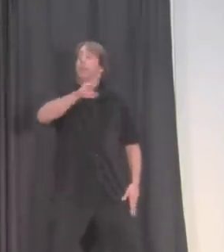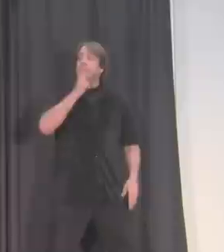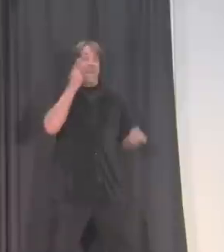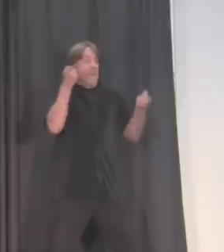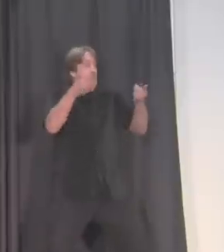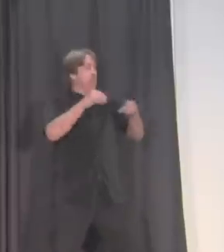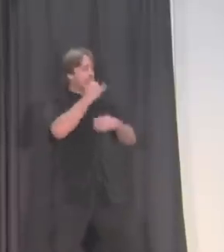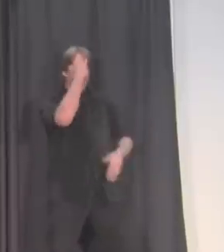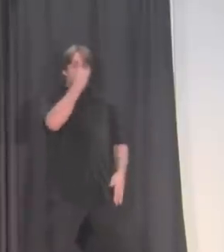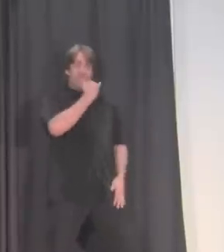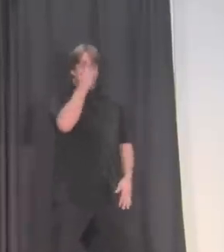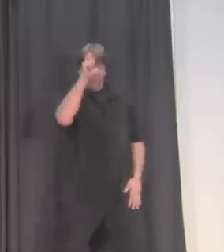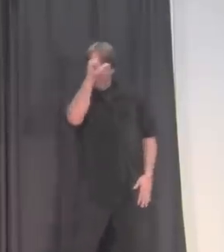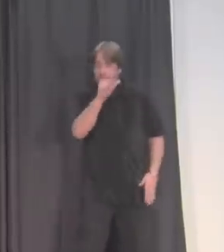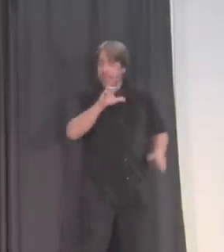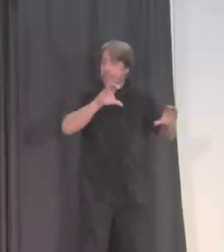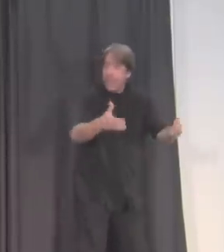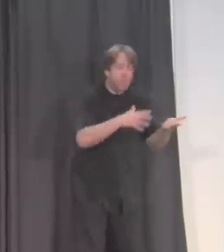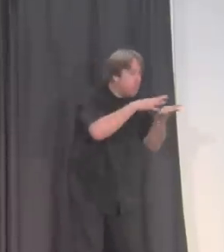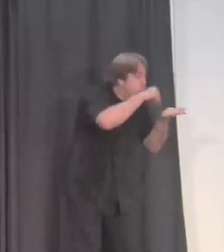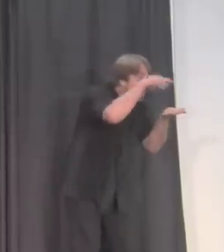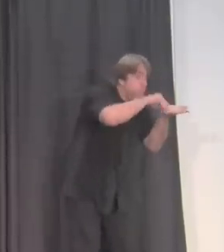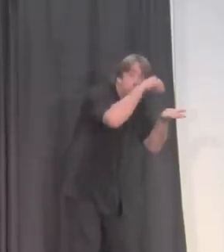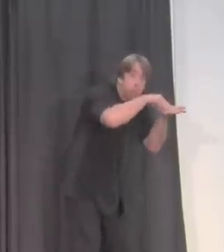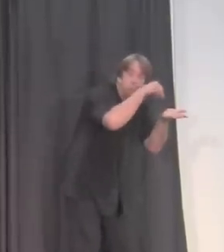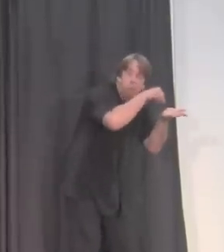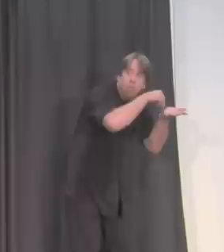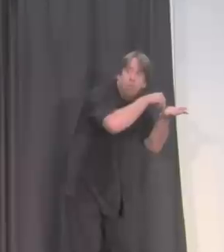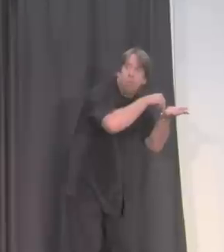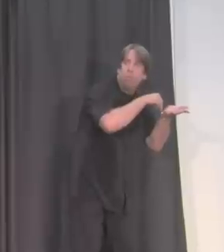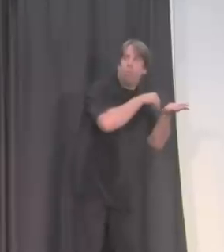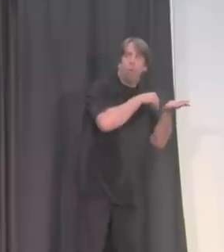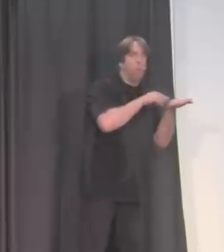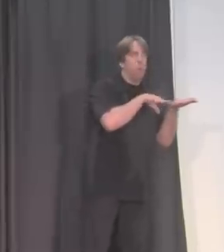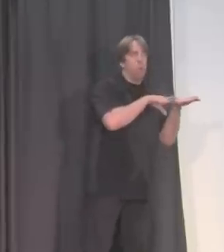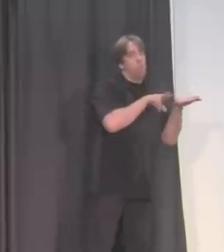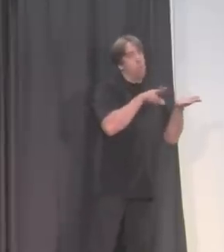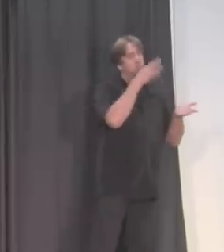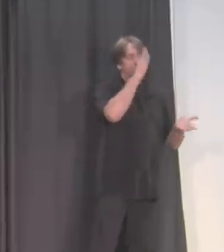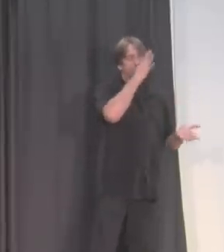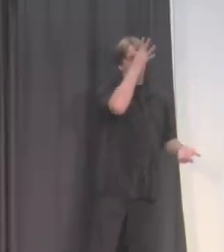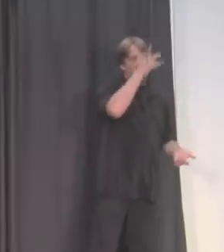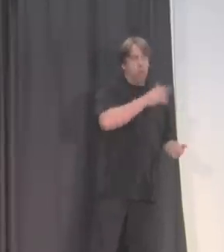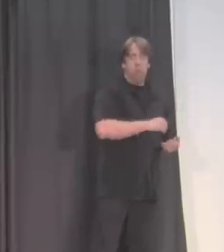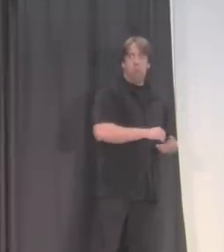You never see this happen in Italian class. Learning, learning, learning Italian. Hey, look, the Godfather.